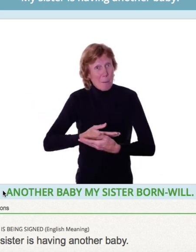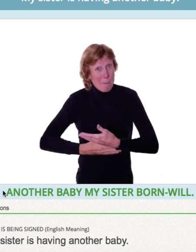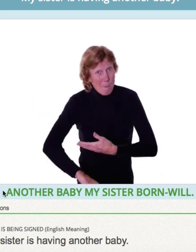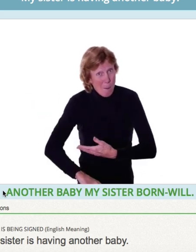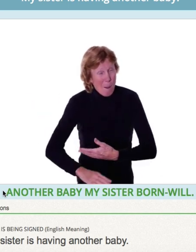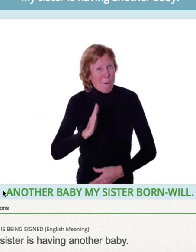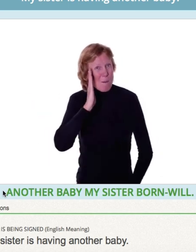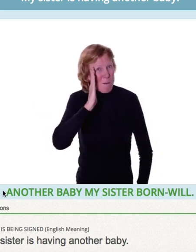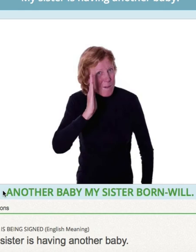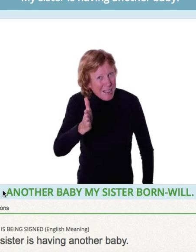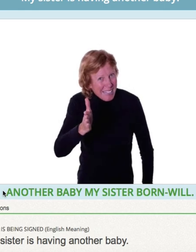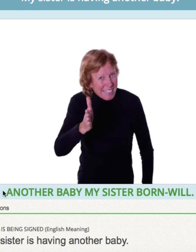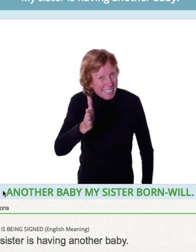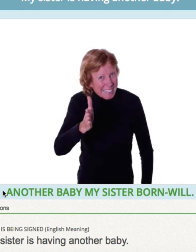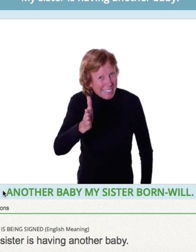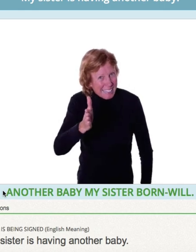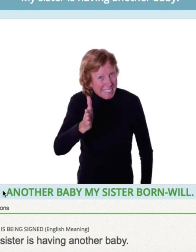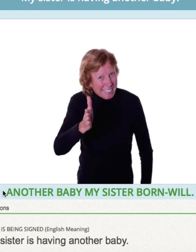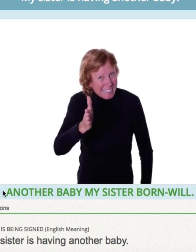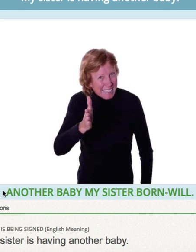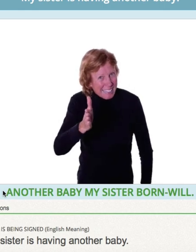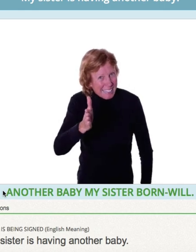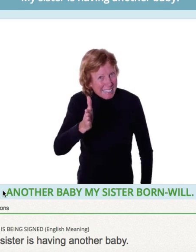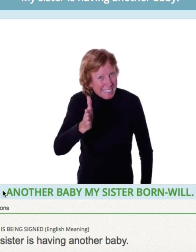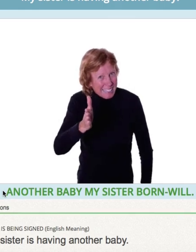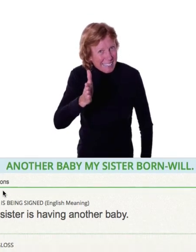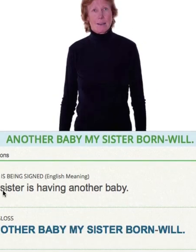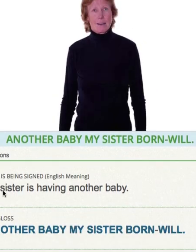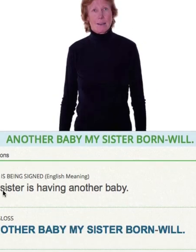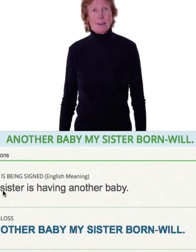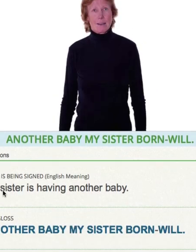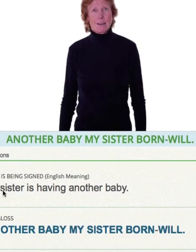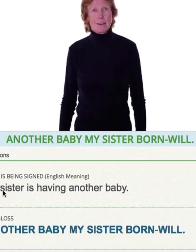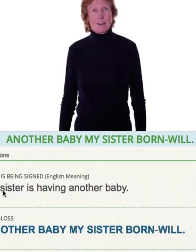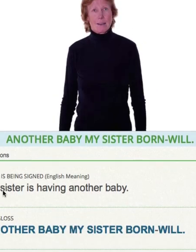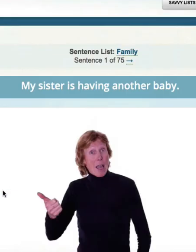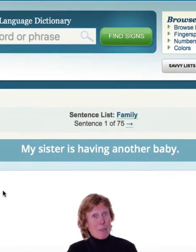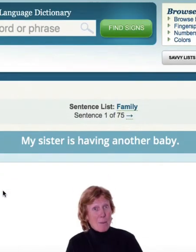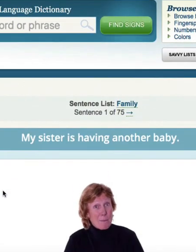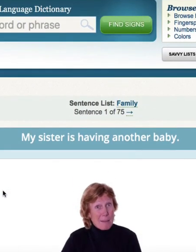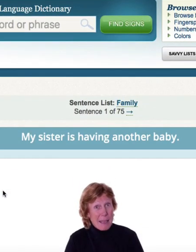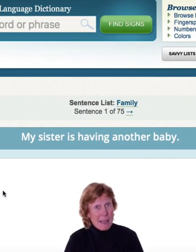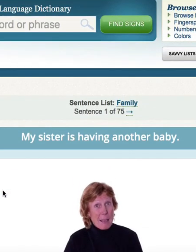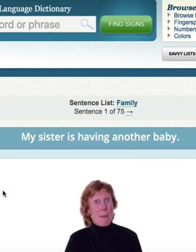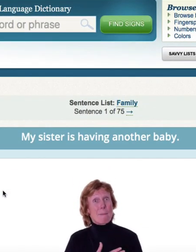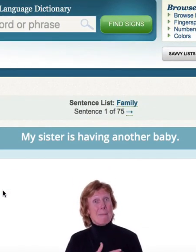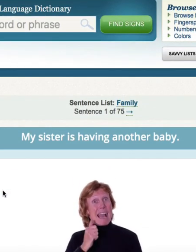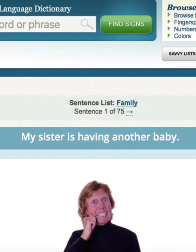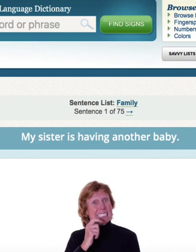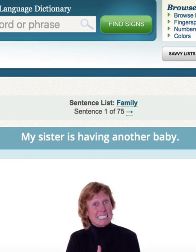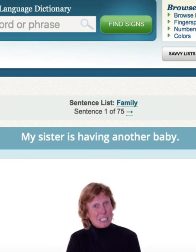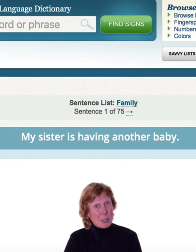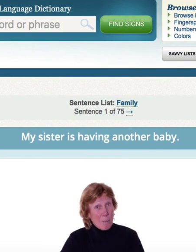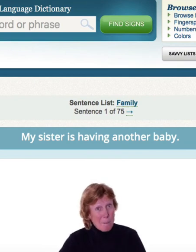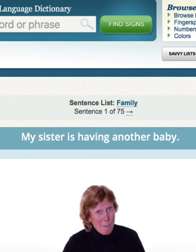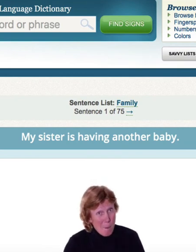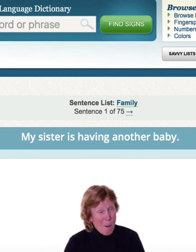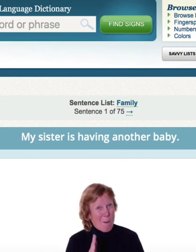sister, born Will. Okay, all right, so I hope that you take a look at